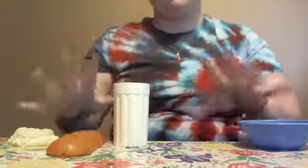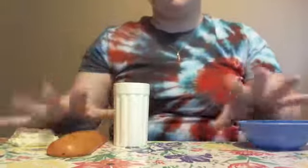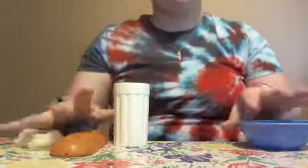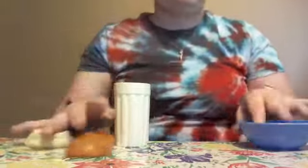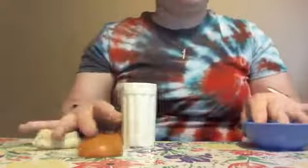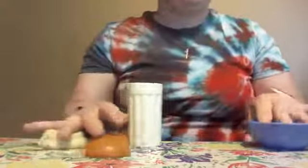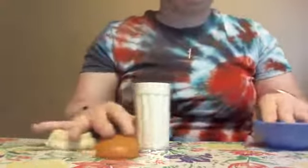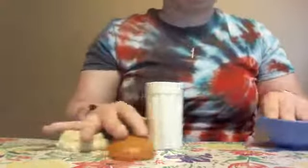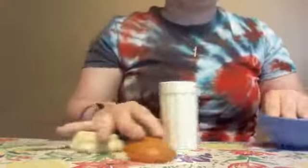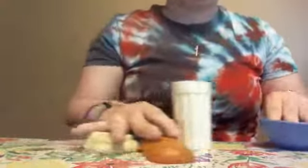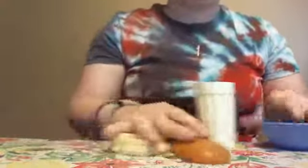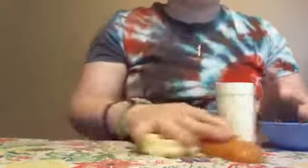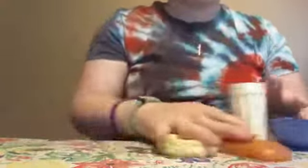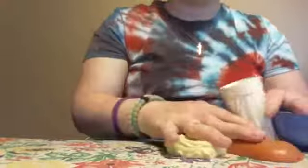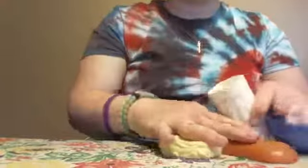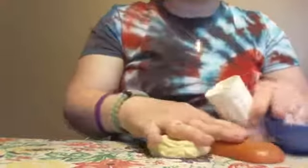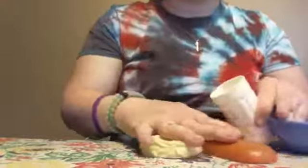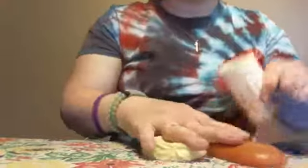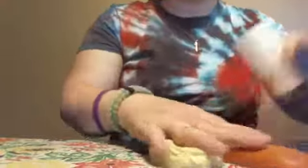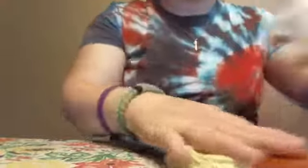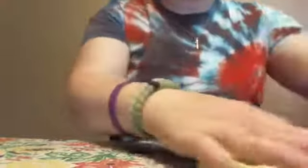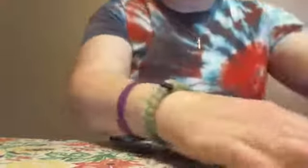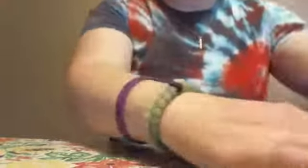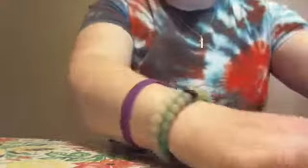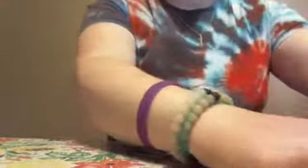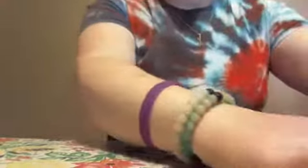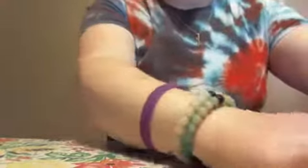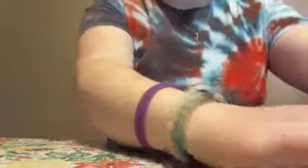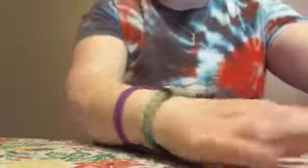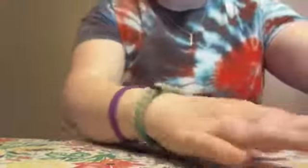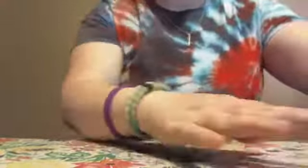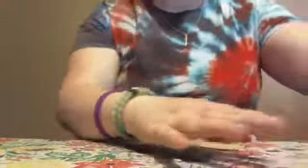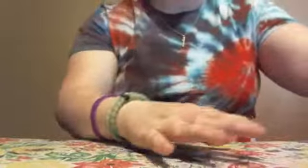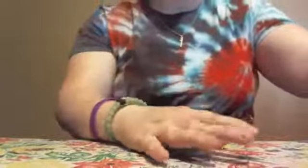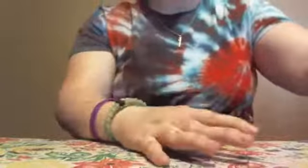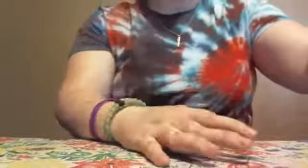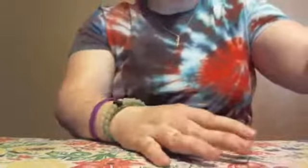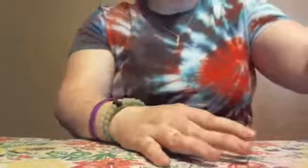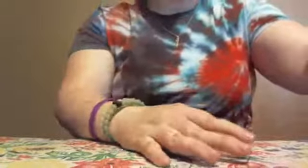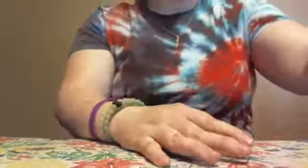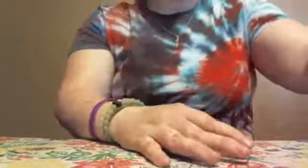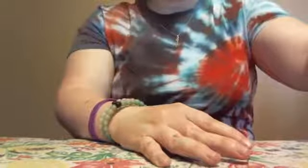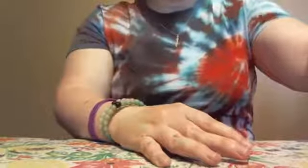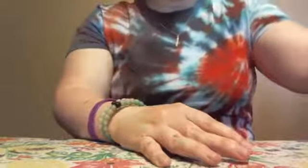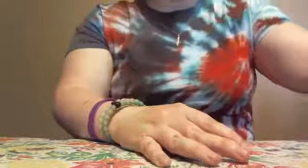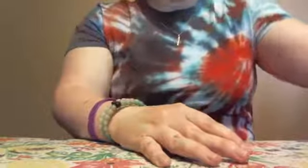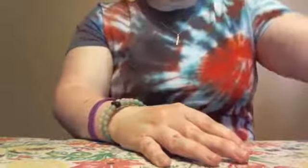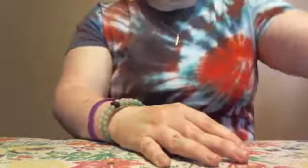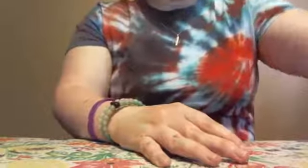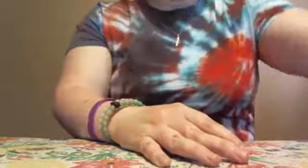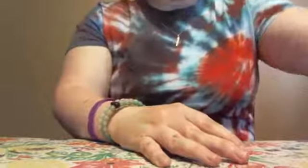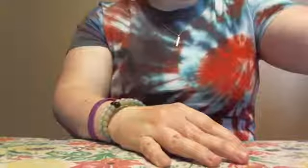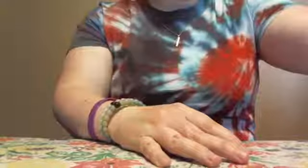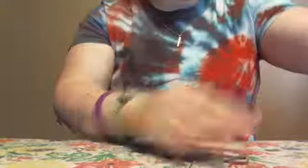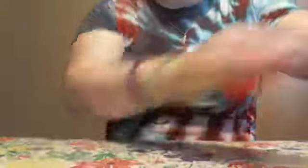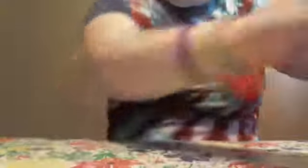All right, I'm sure you did a great job. Let's slide these to the side. And now I'm going to